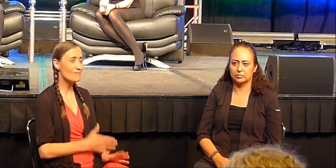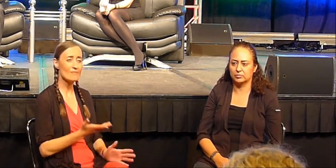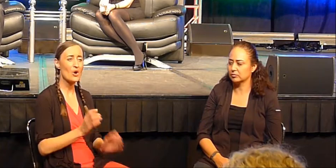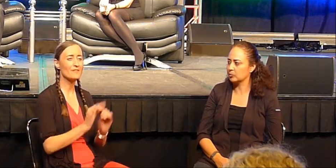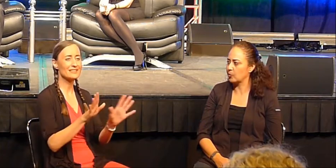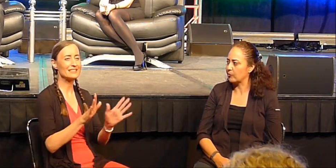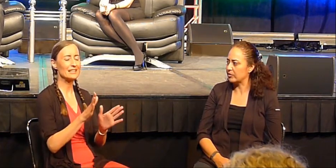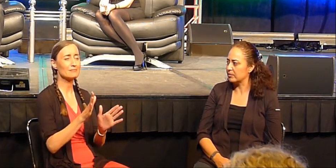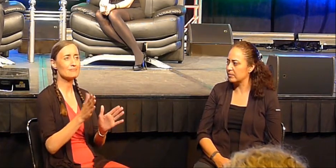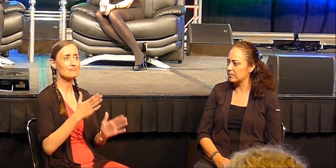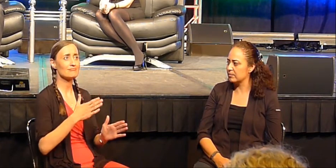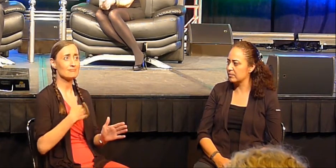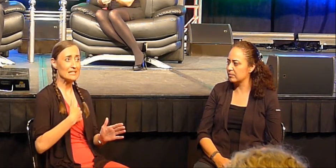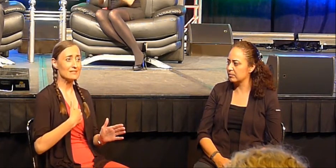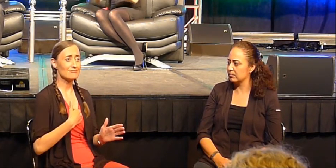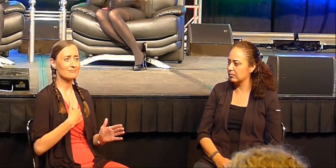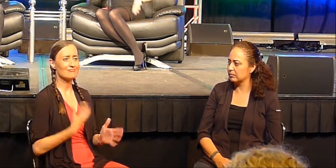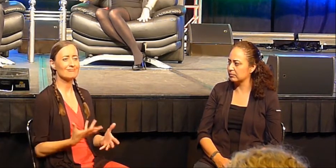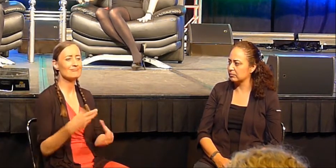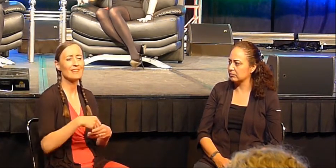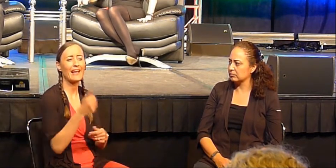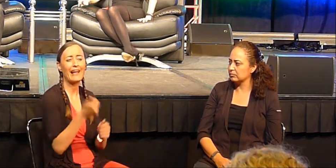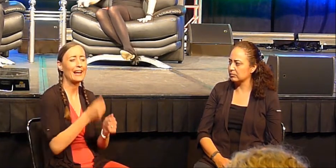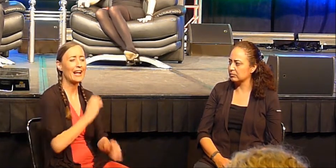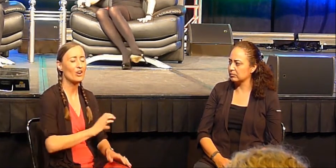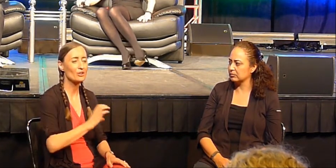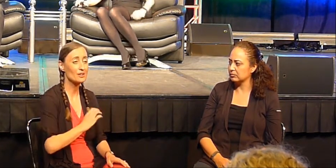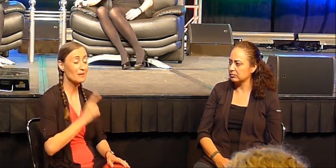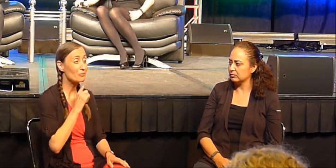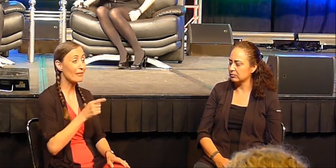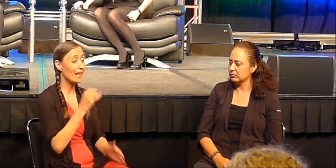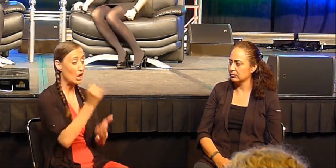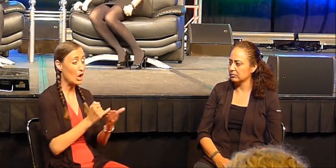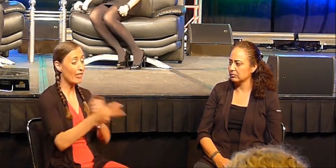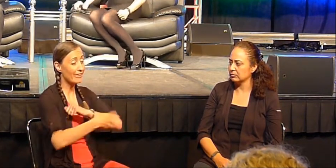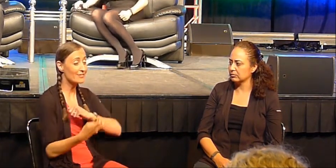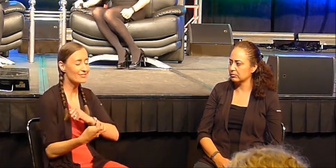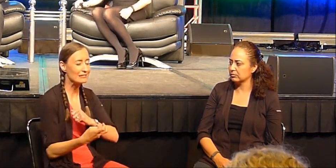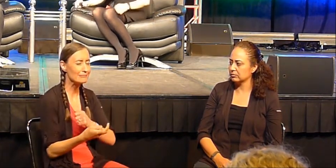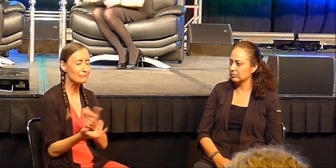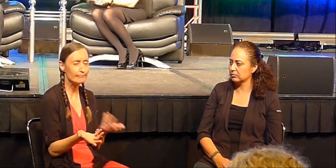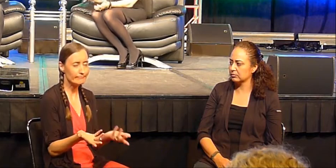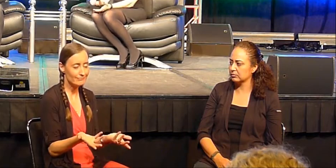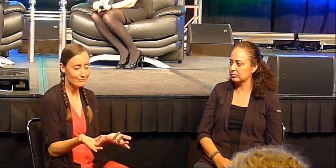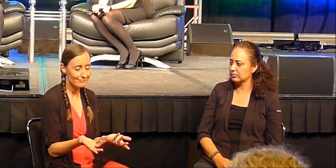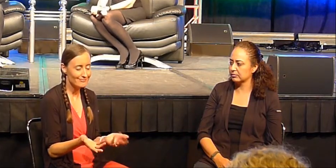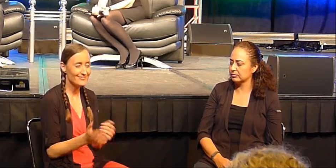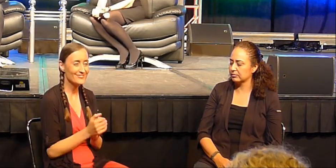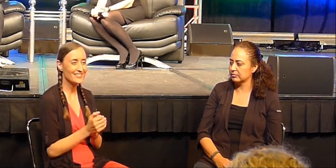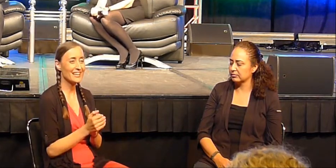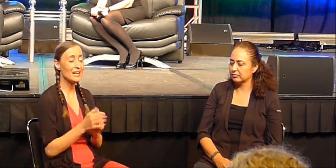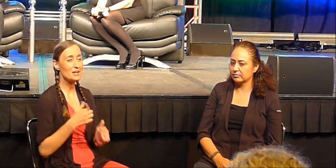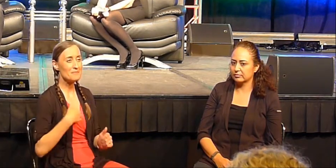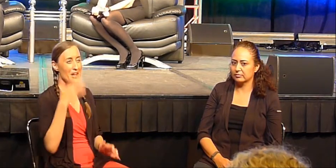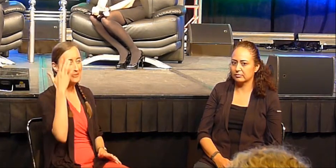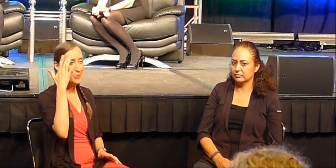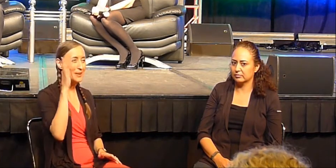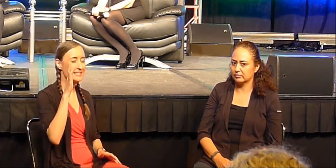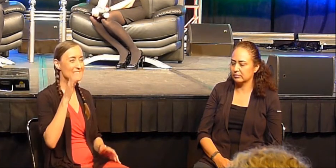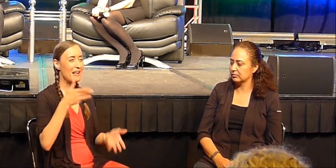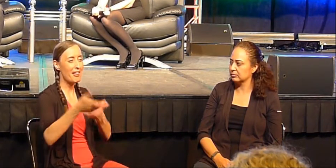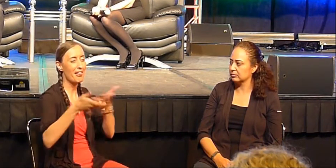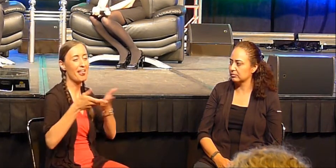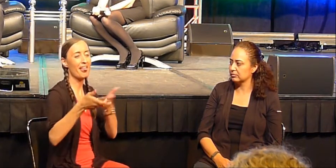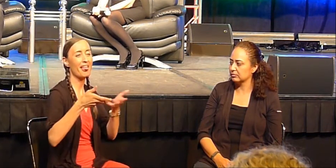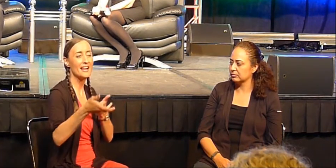play. Am I, an art thief in real life? No. Do I have a witty repartee that